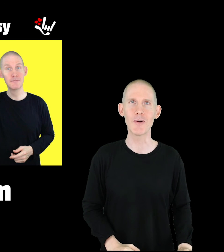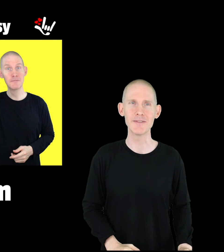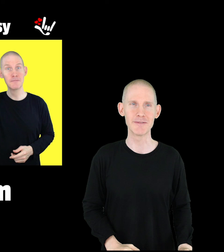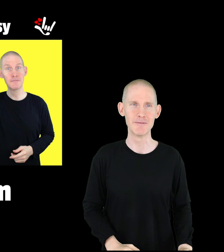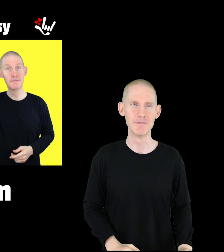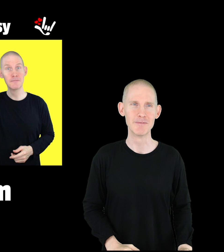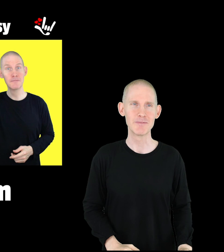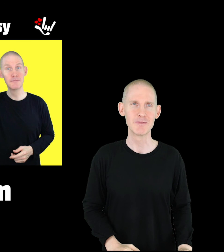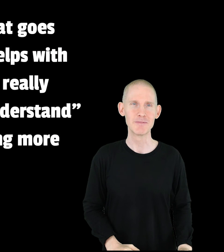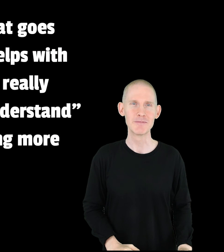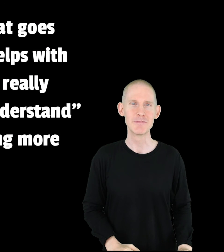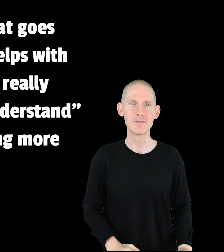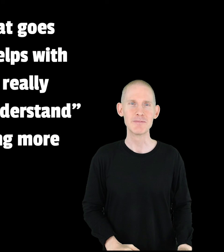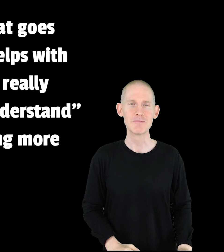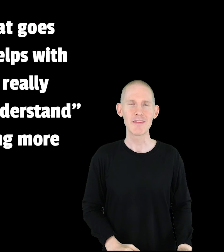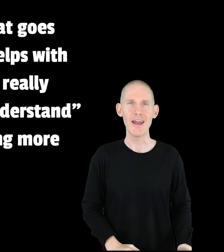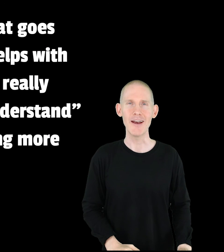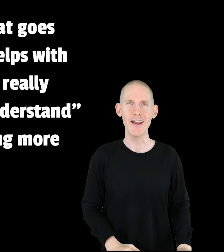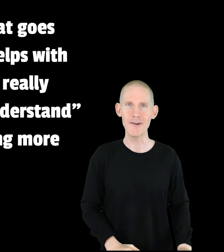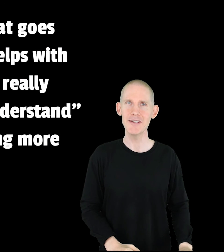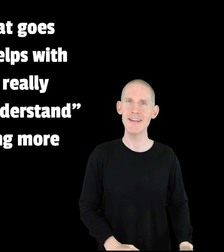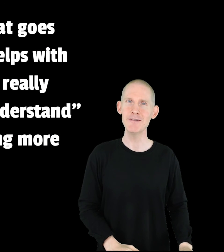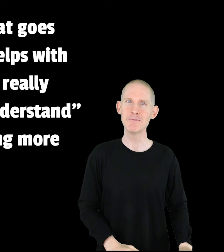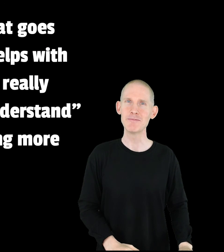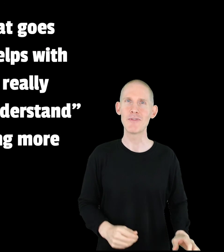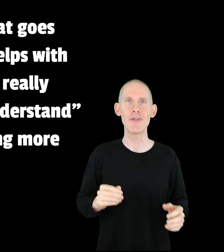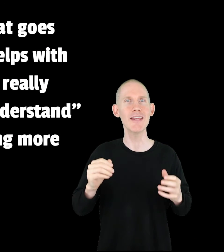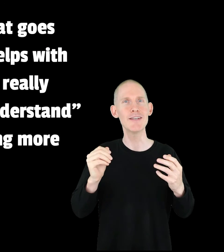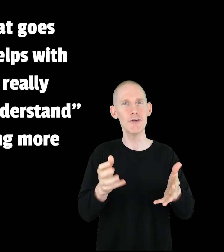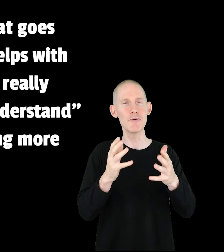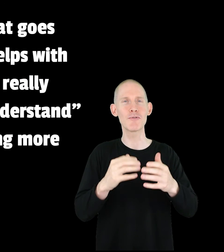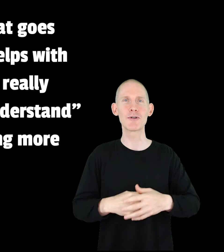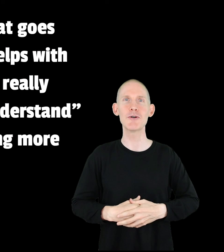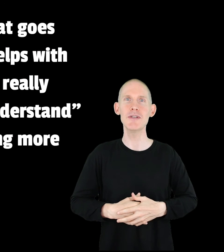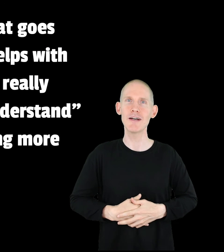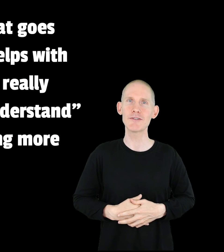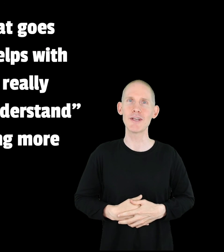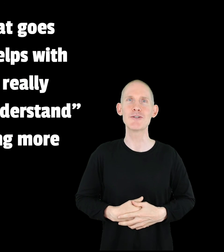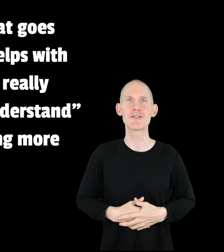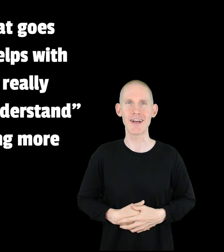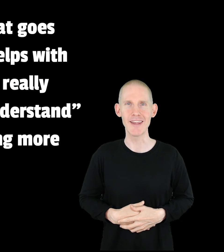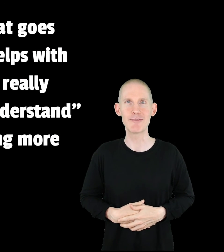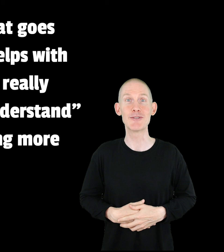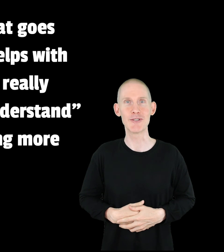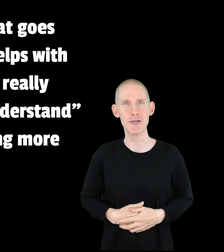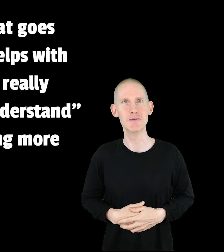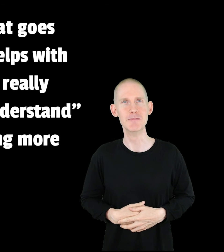important. Arendi, thank you for including us in your sign language journey.